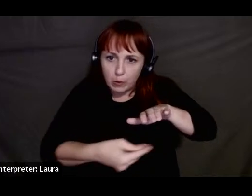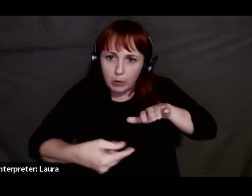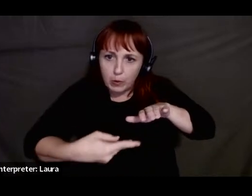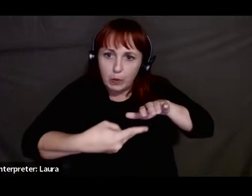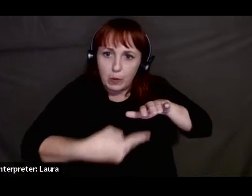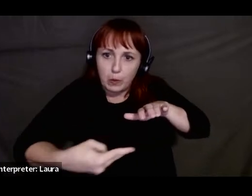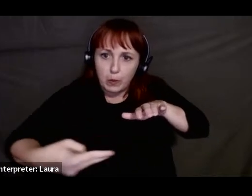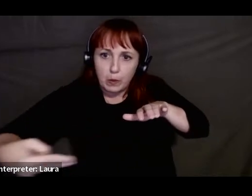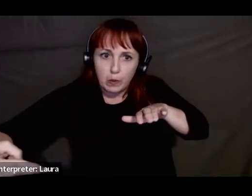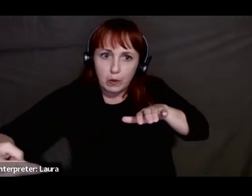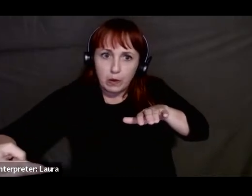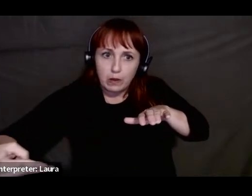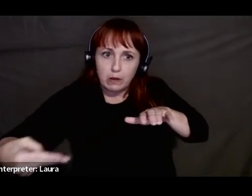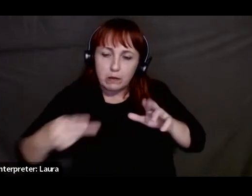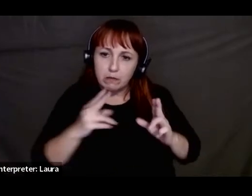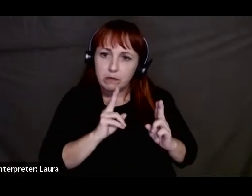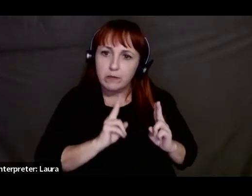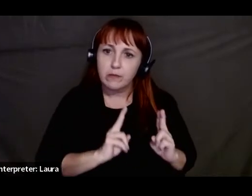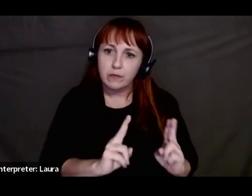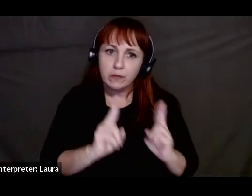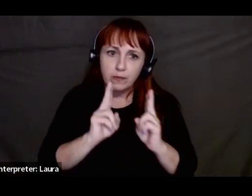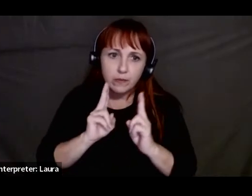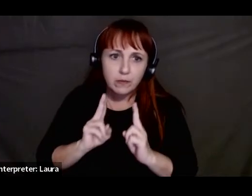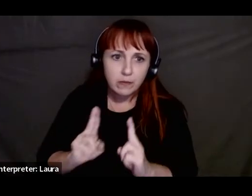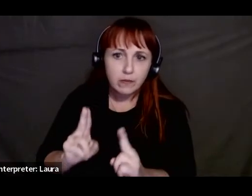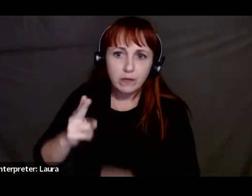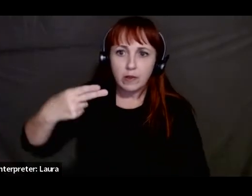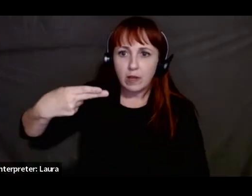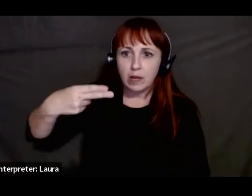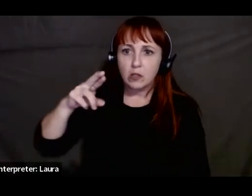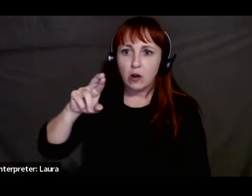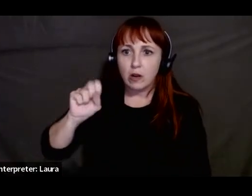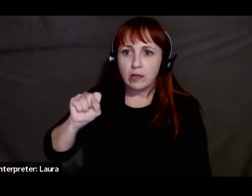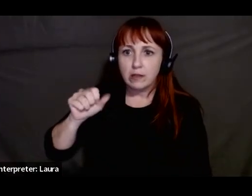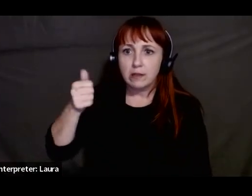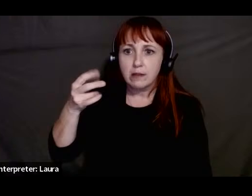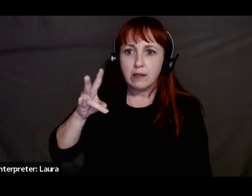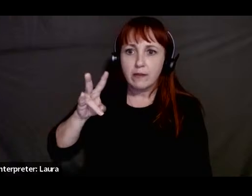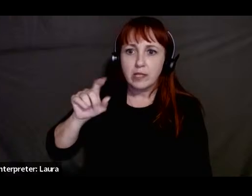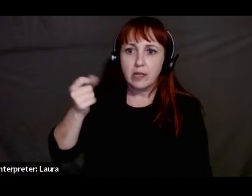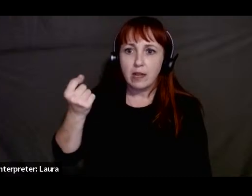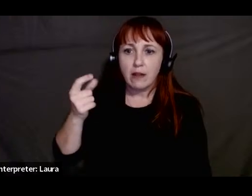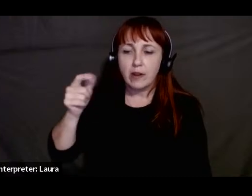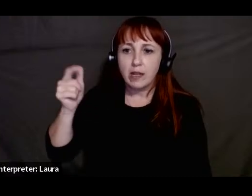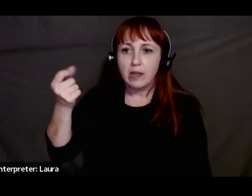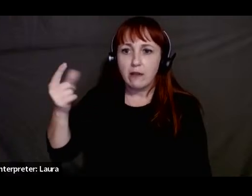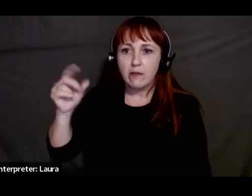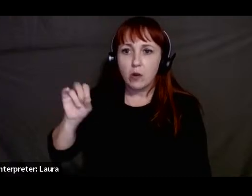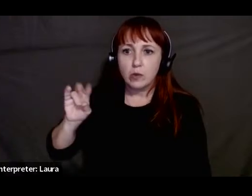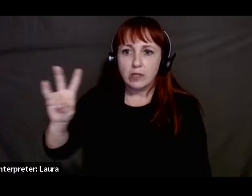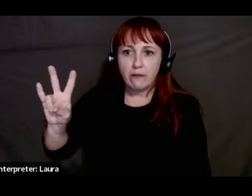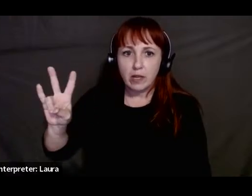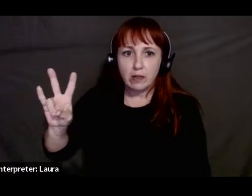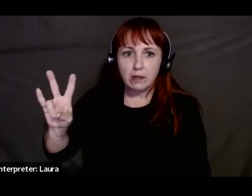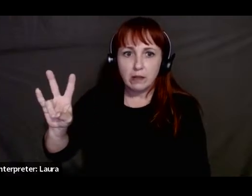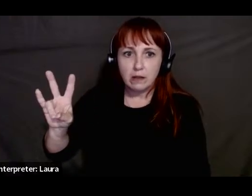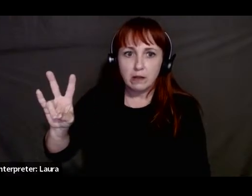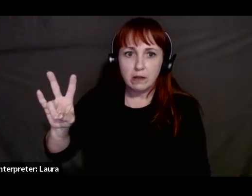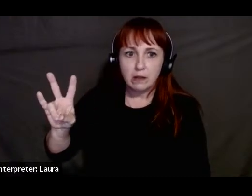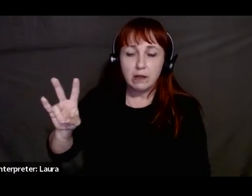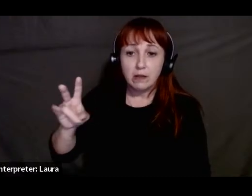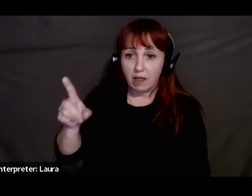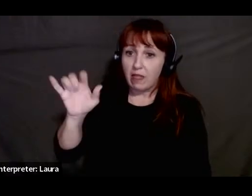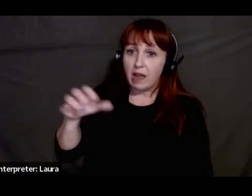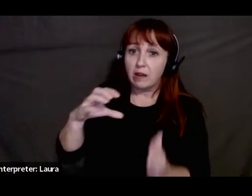that is what that rule is. HRS 711107 is what you're missing in your